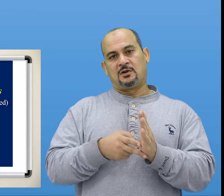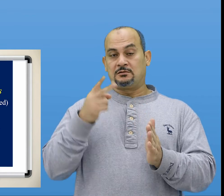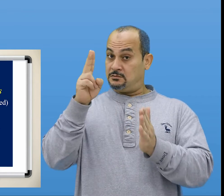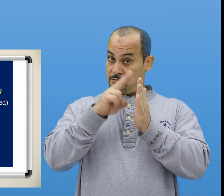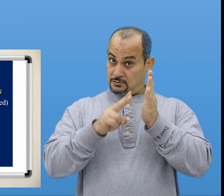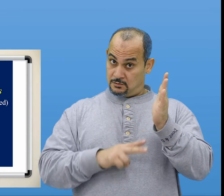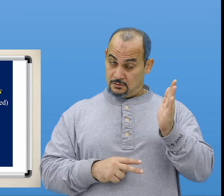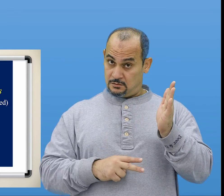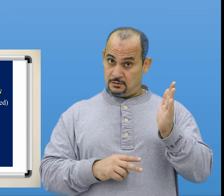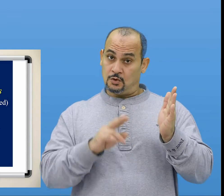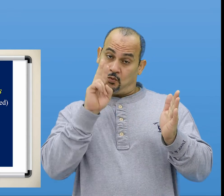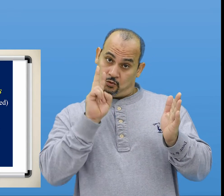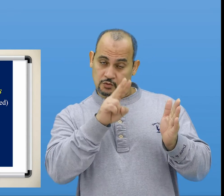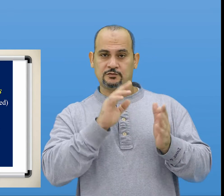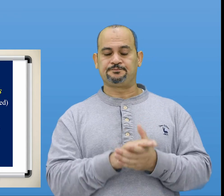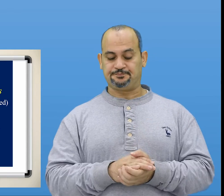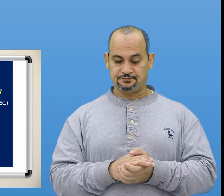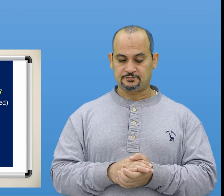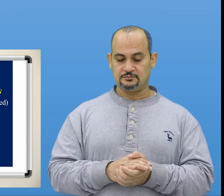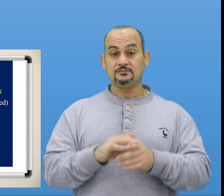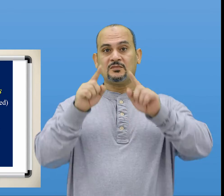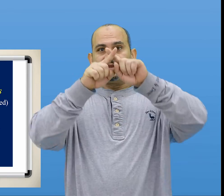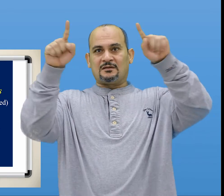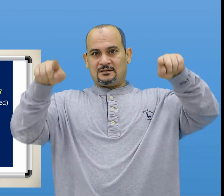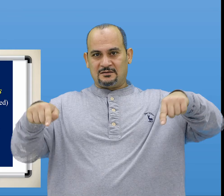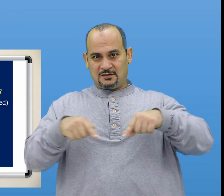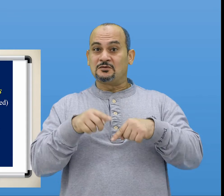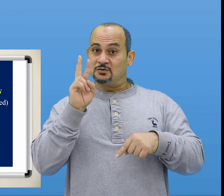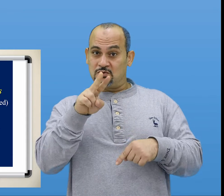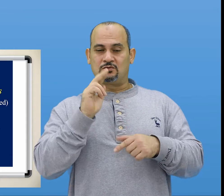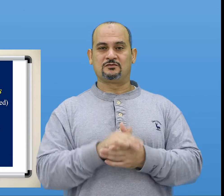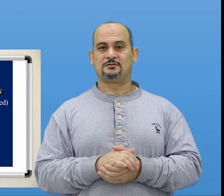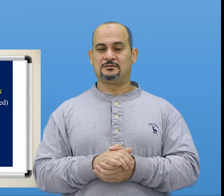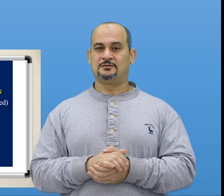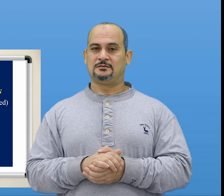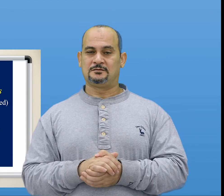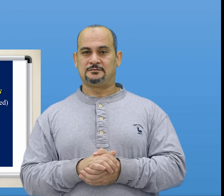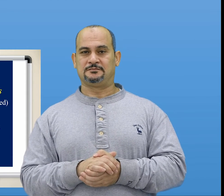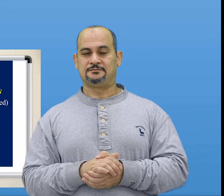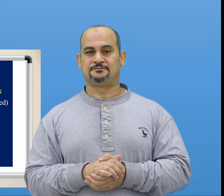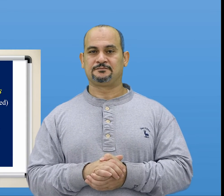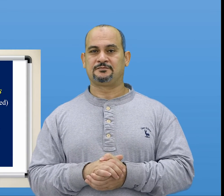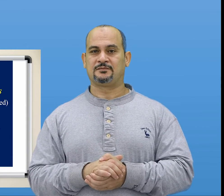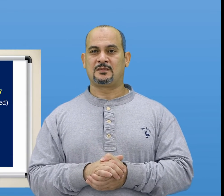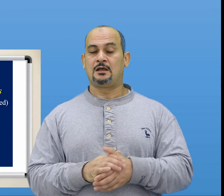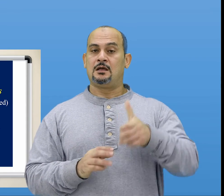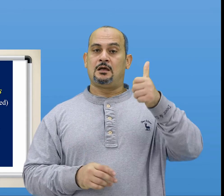have the key or the handle to switch to set your alarm